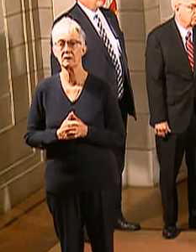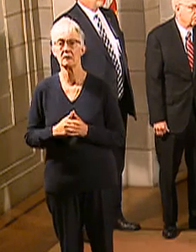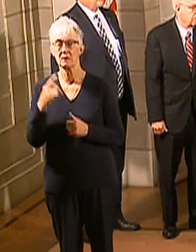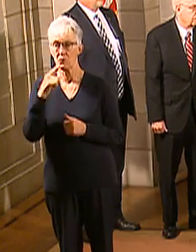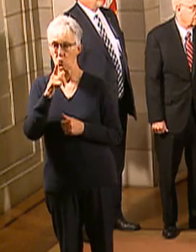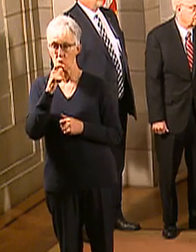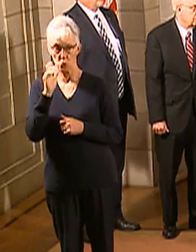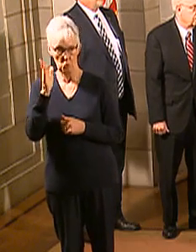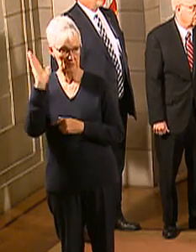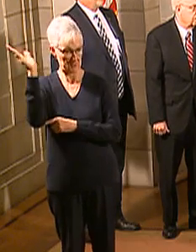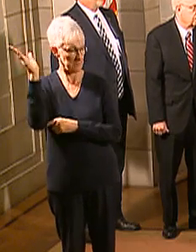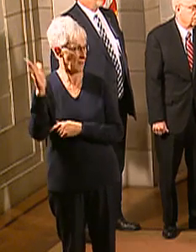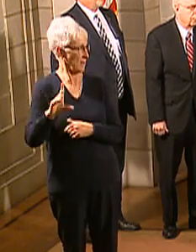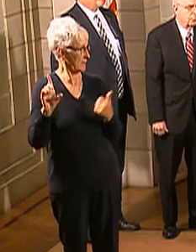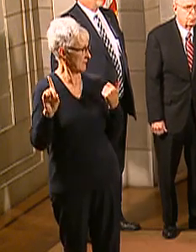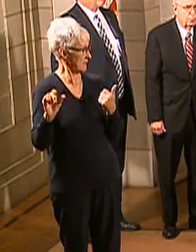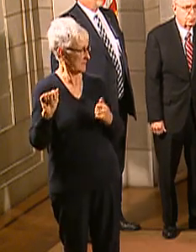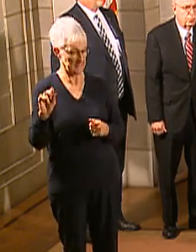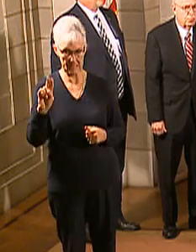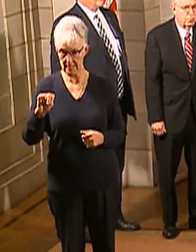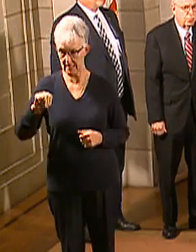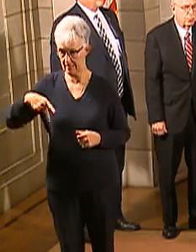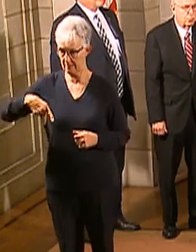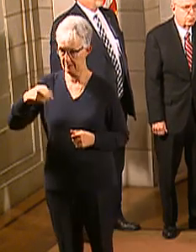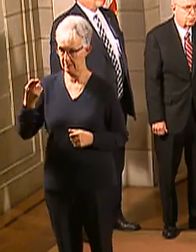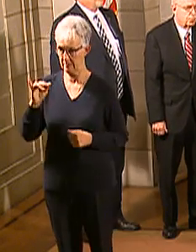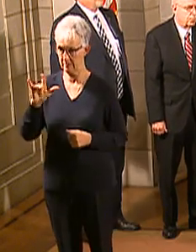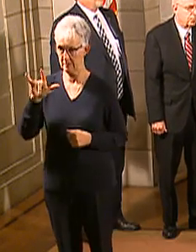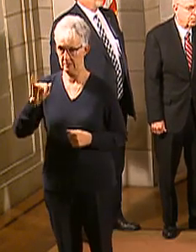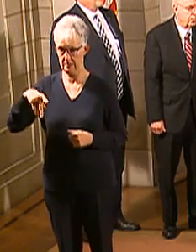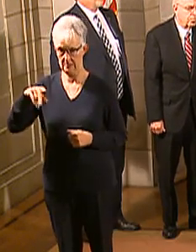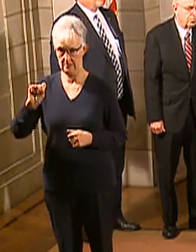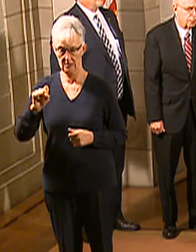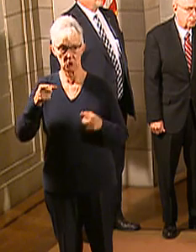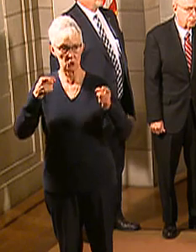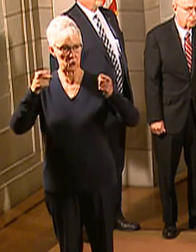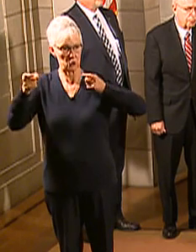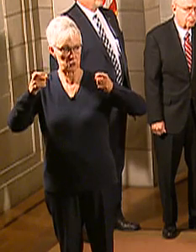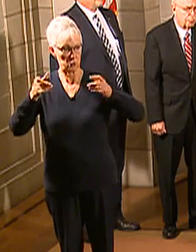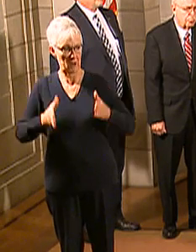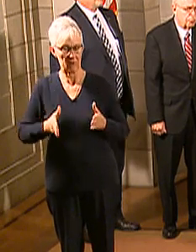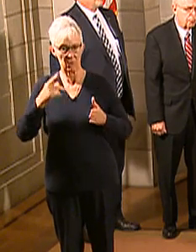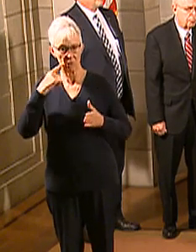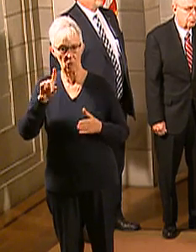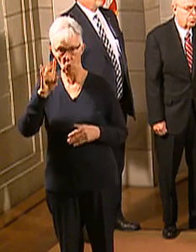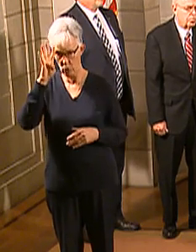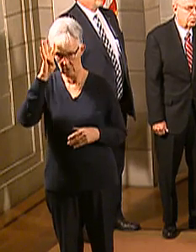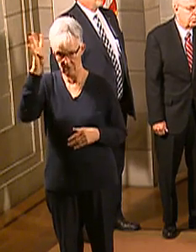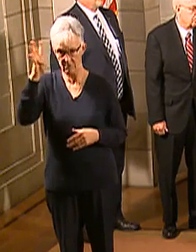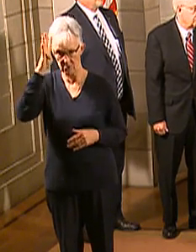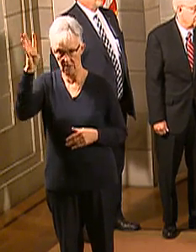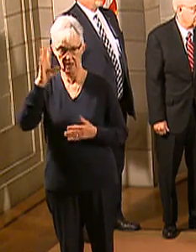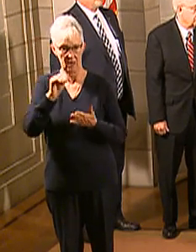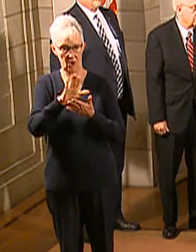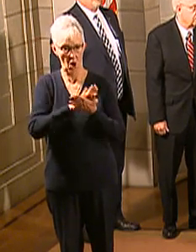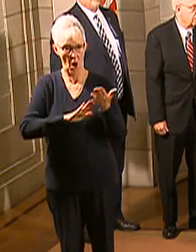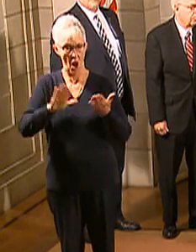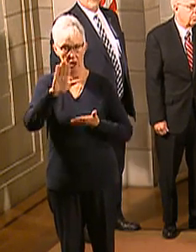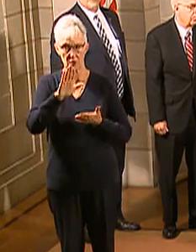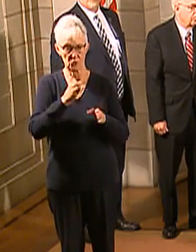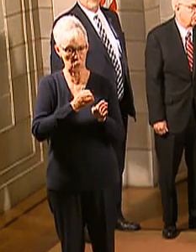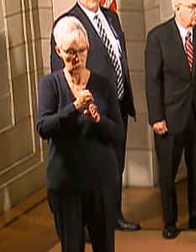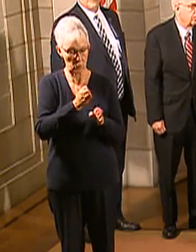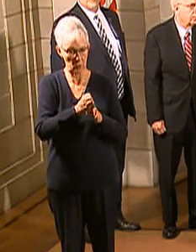we've got Dan Phillips, who is the Director for Innovation and College and Career Readiness at Grand Island